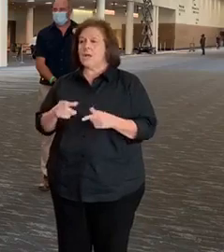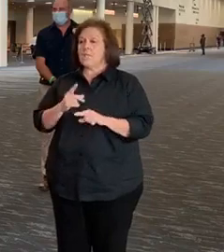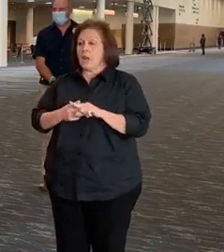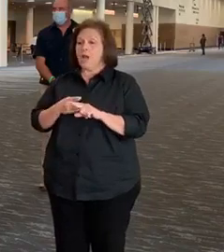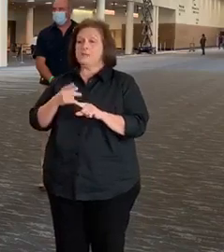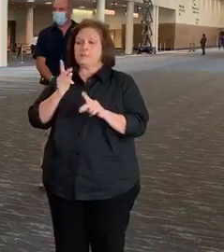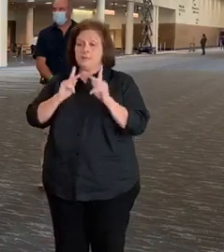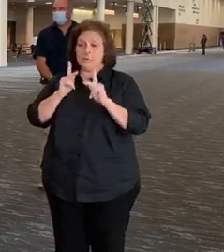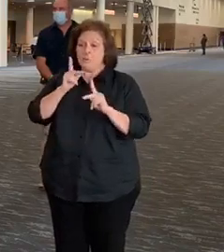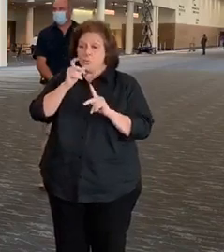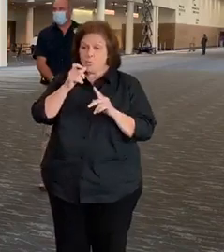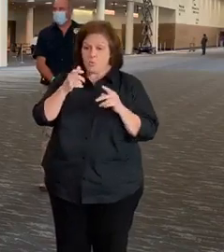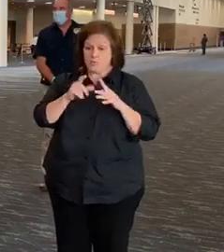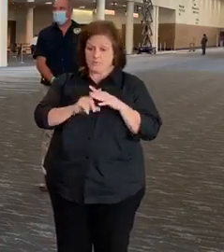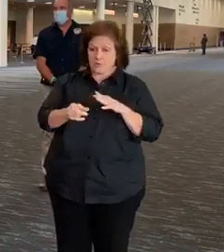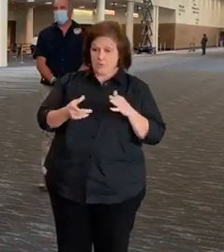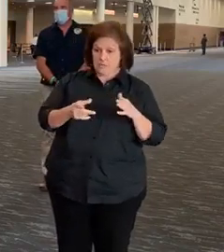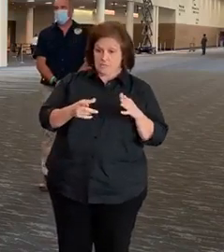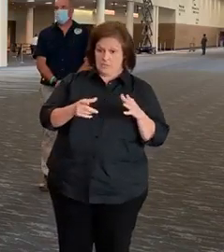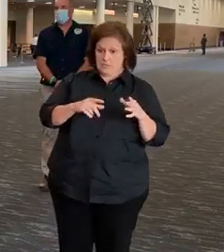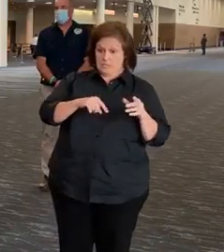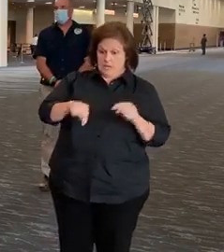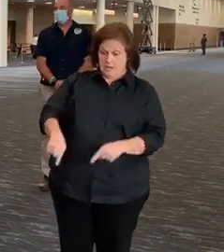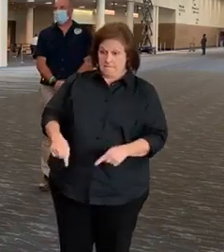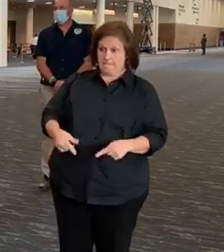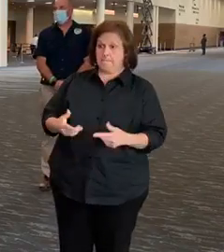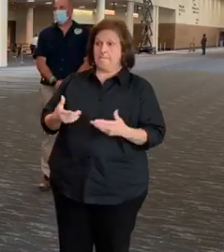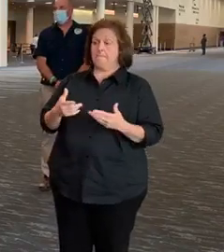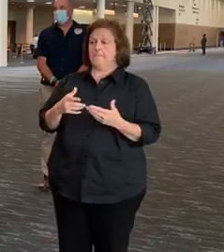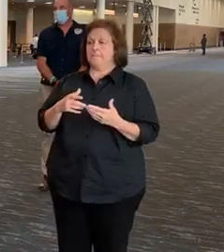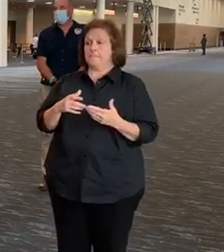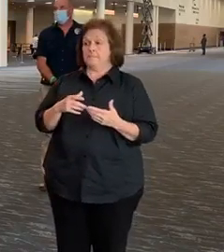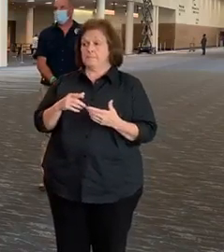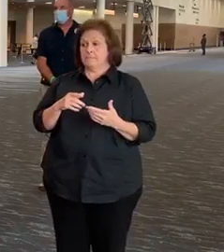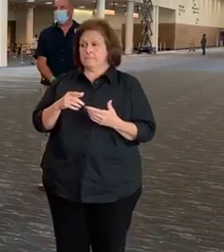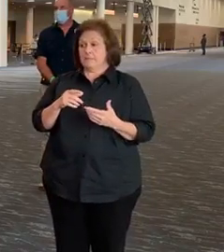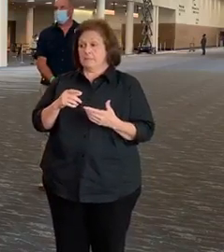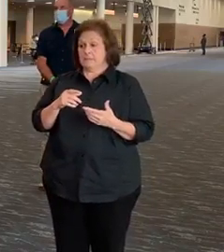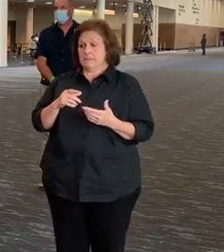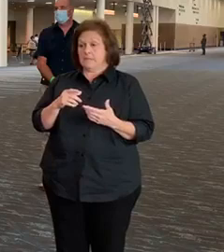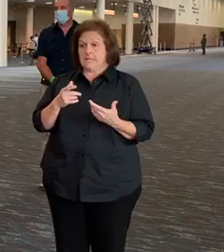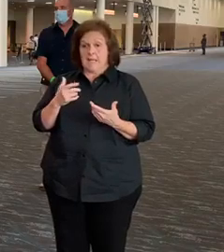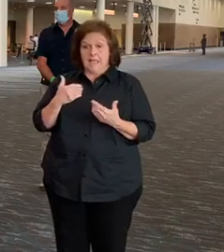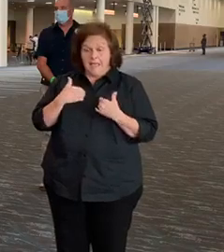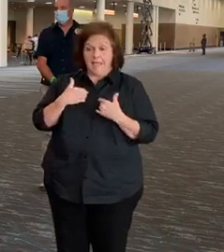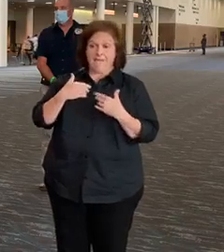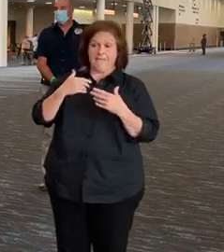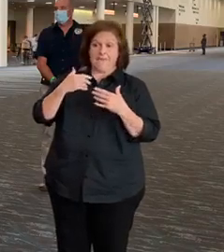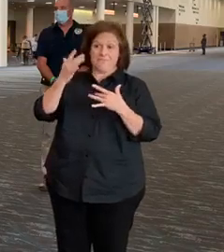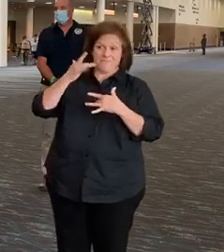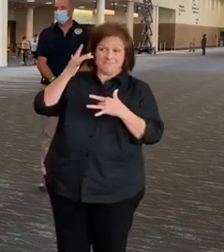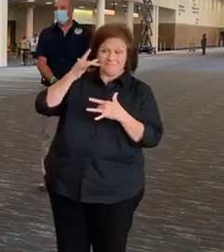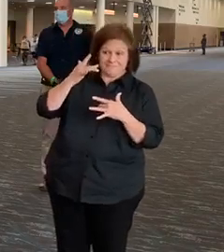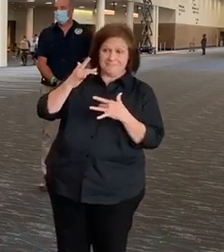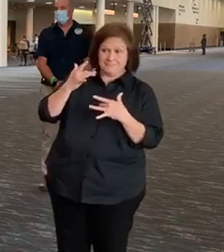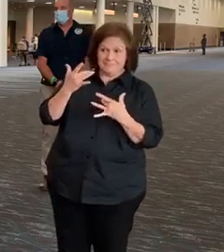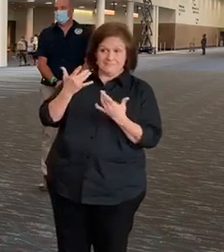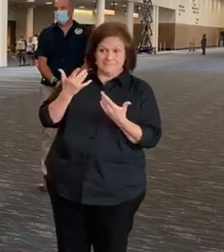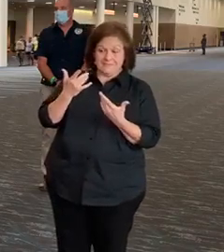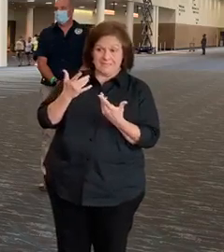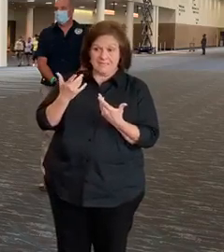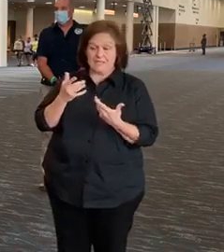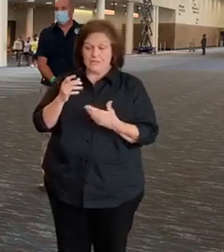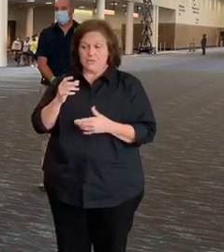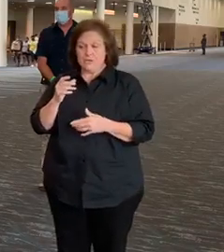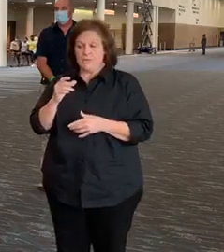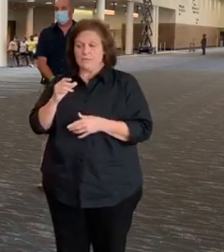of individuals who evacuated here and then had to be had medical issues that were sort of beyond the control of what could be